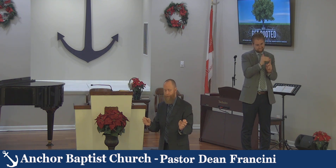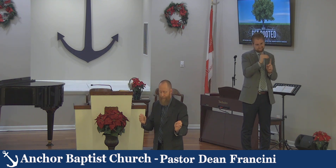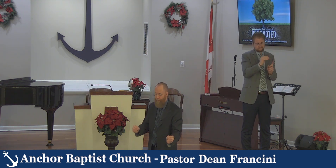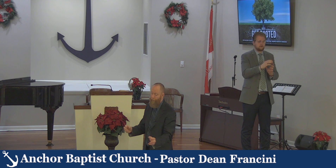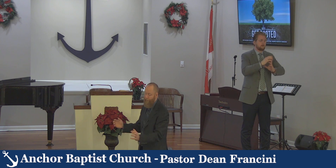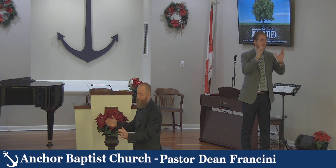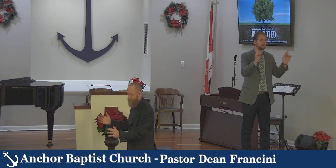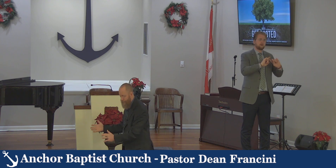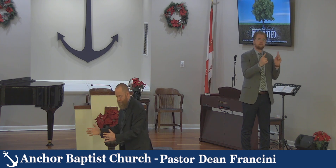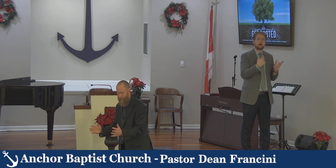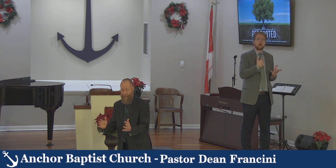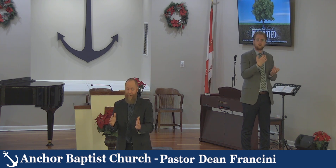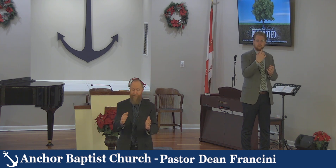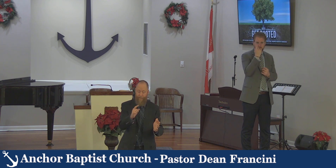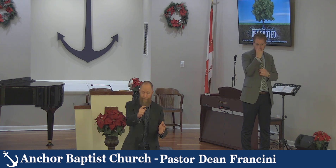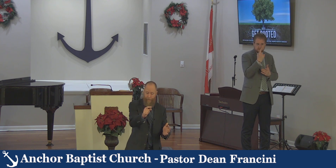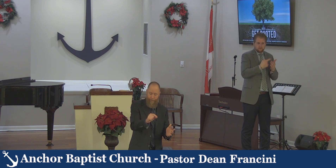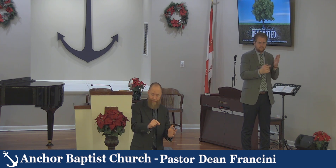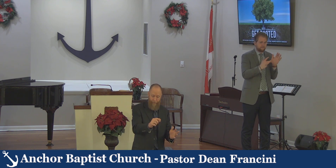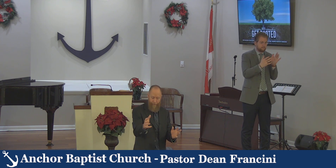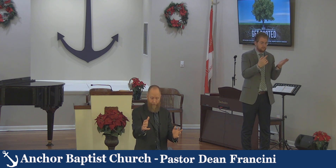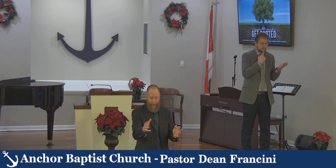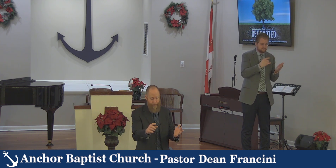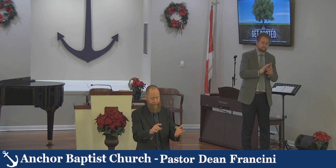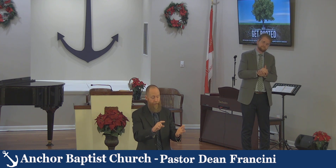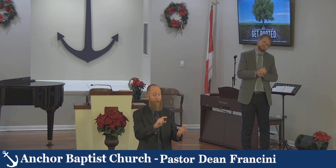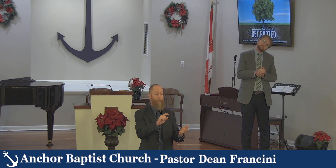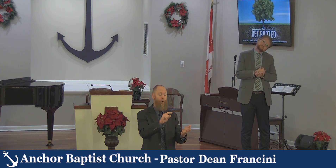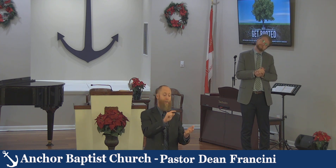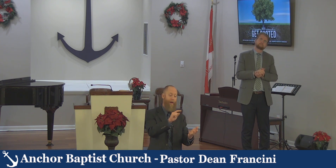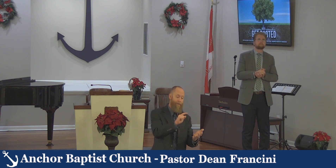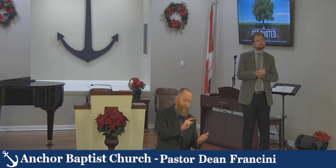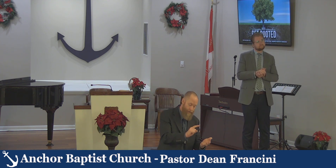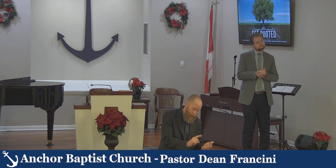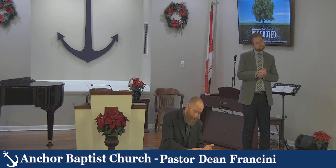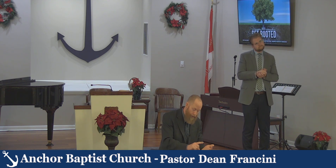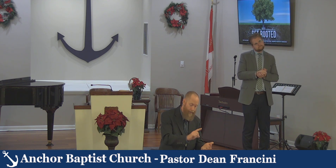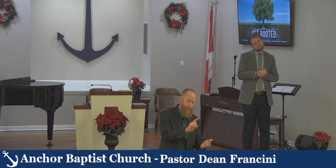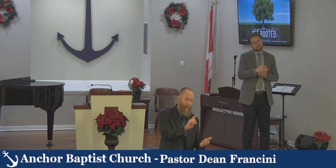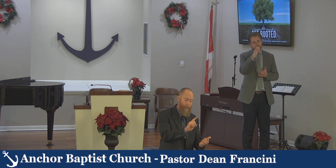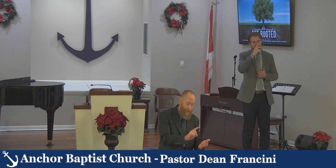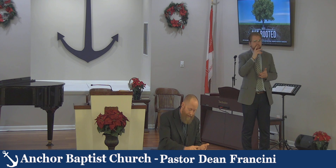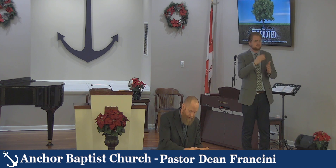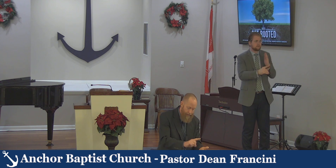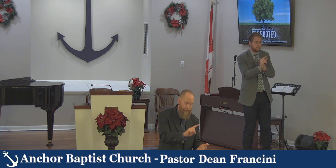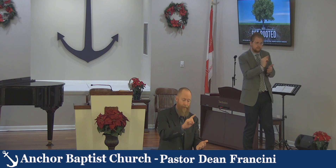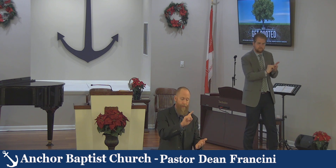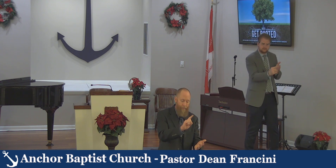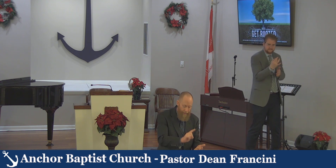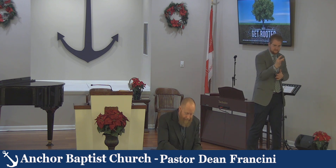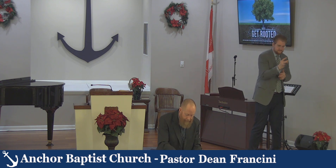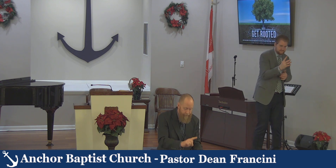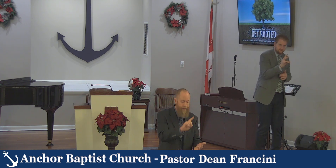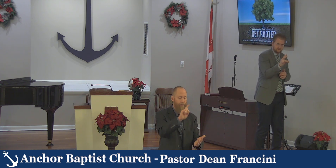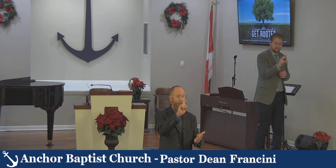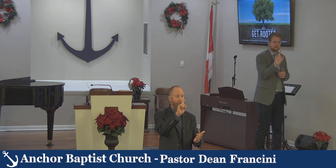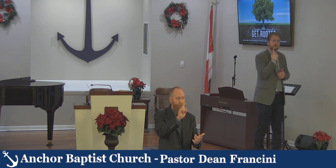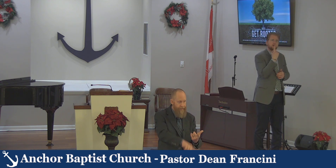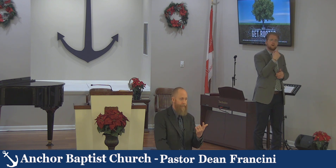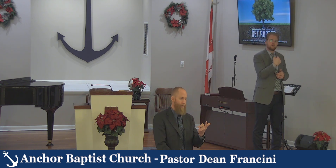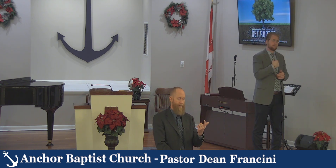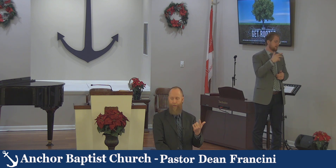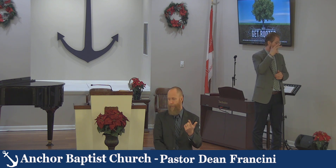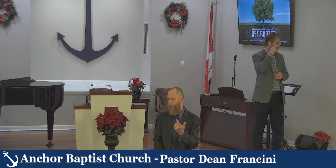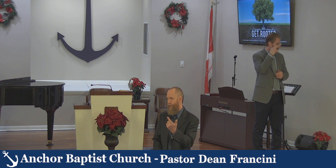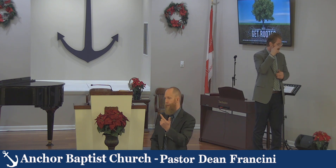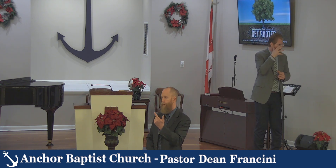you to understand what the Word of God says. He says in Ephesians chapter 1, verse 13, whom I've heard, trusted, believed,